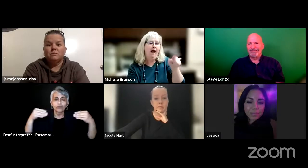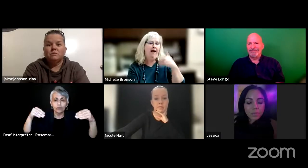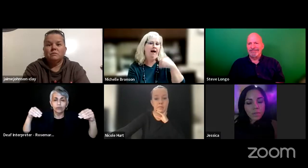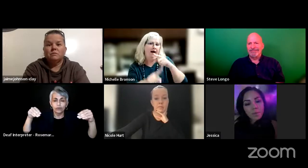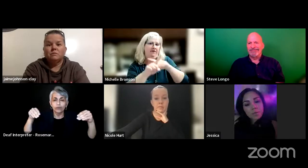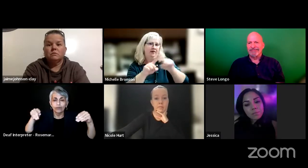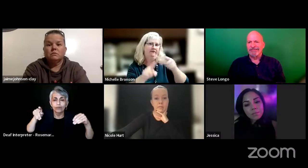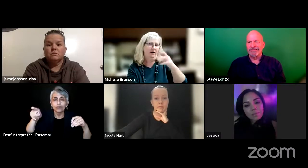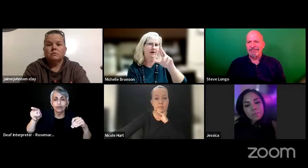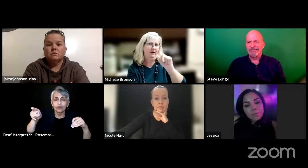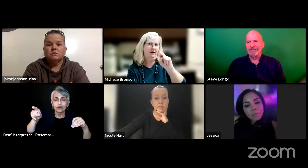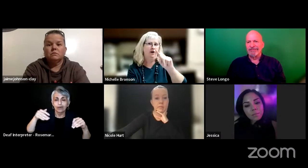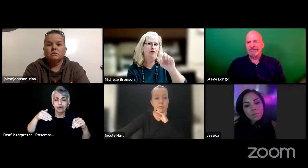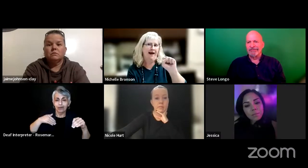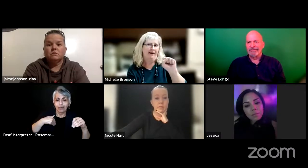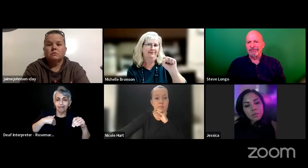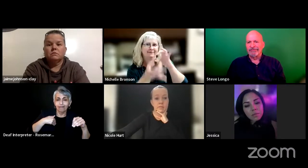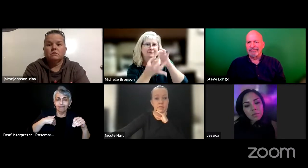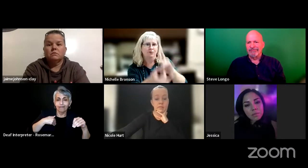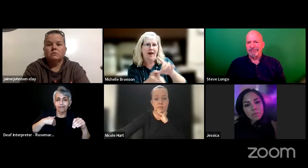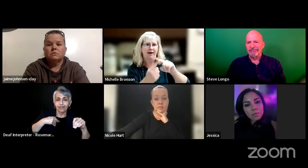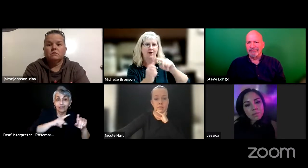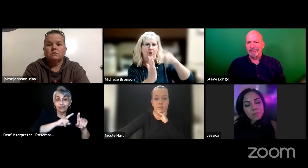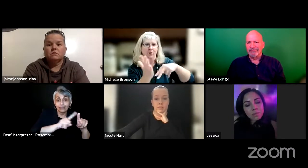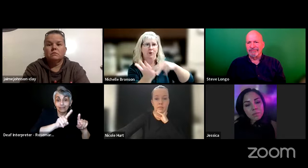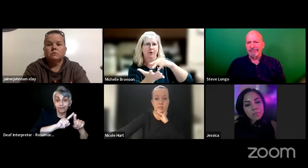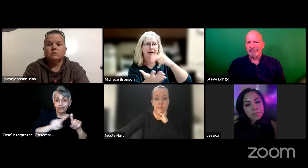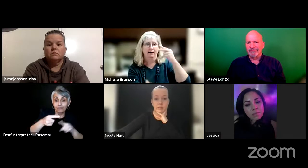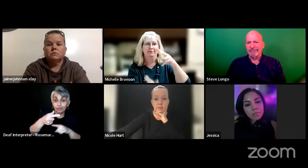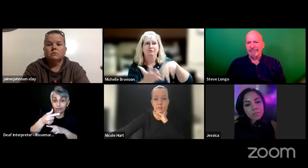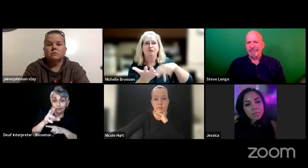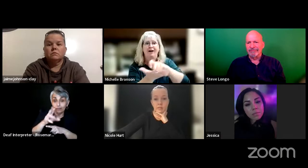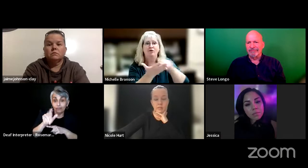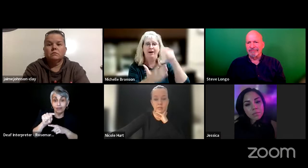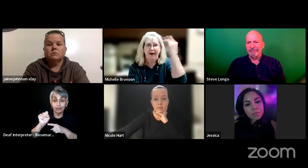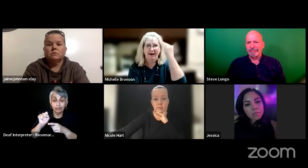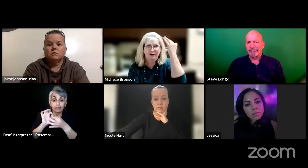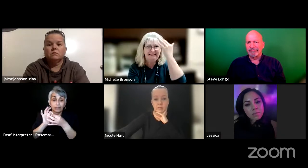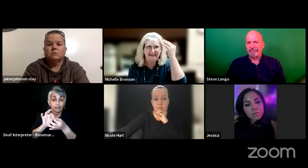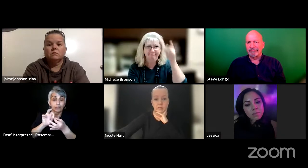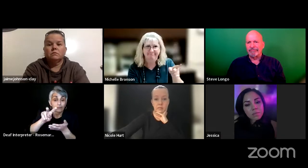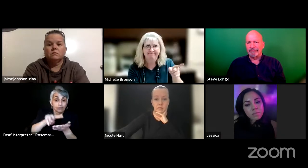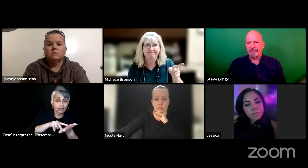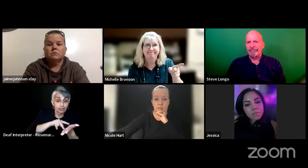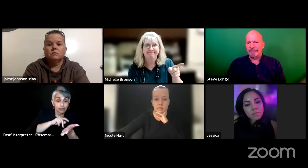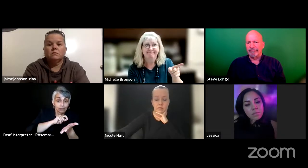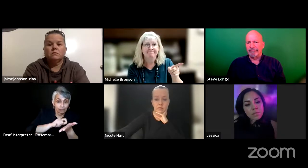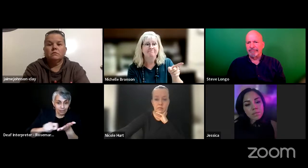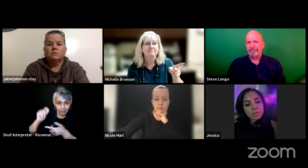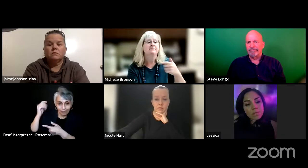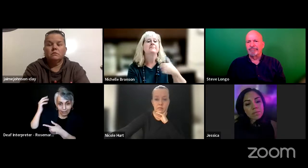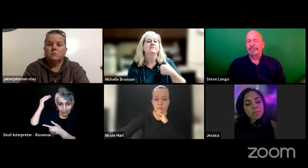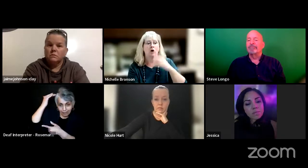We are applying for a grant. They have a grant related to